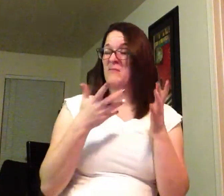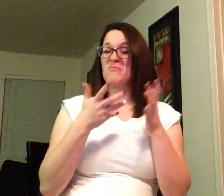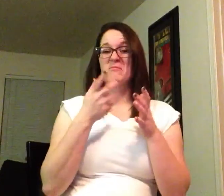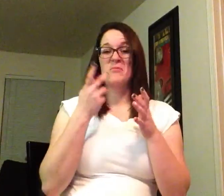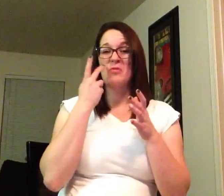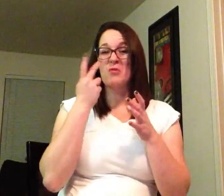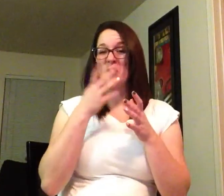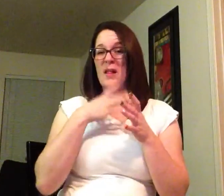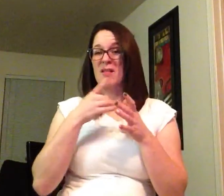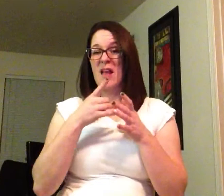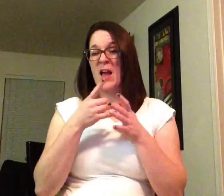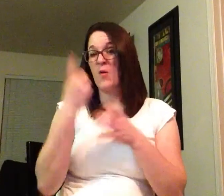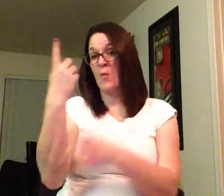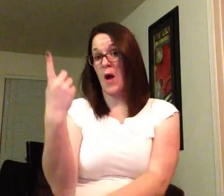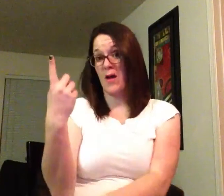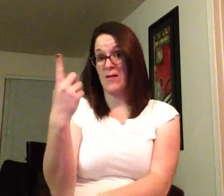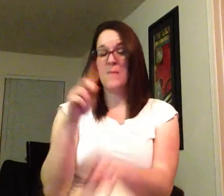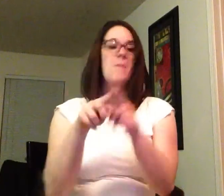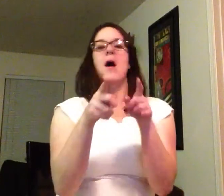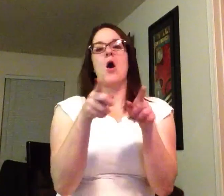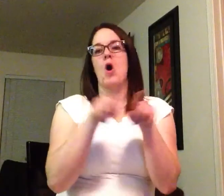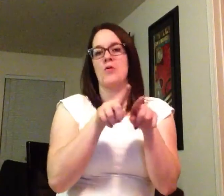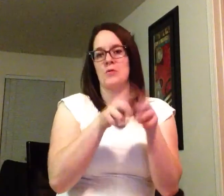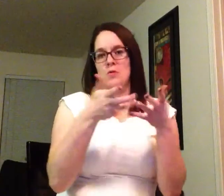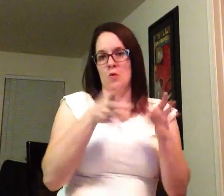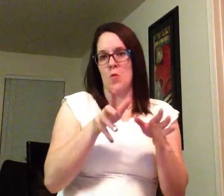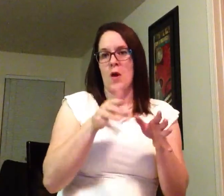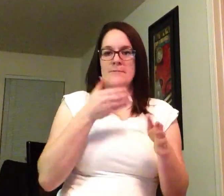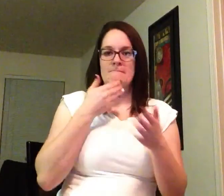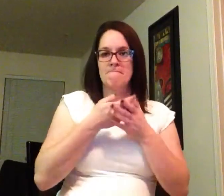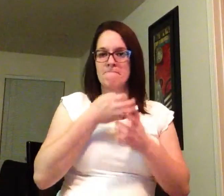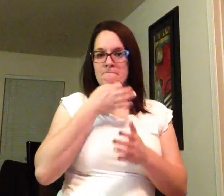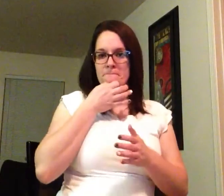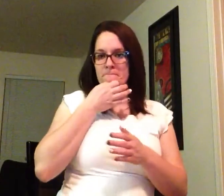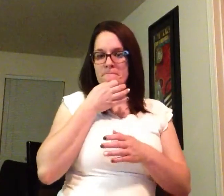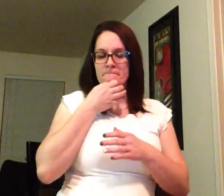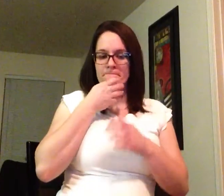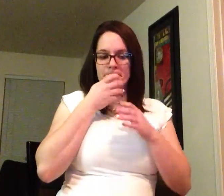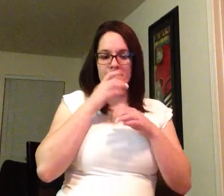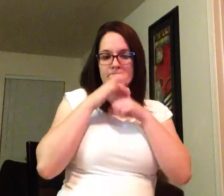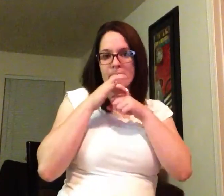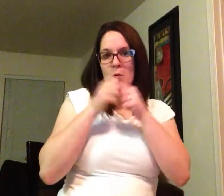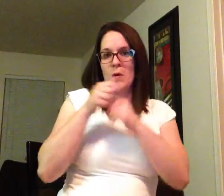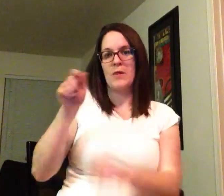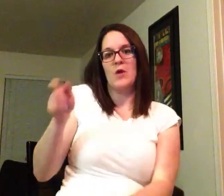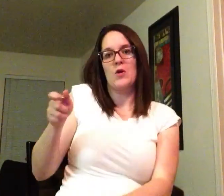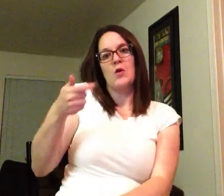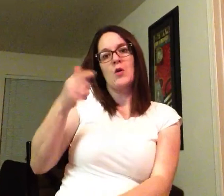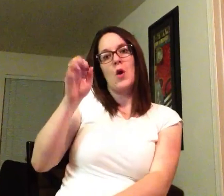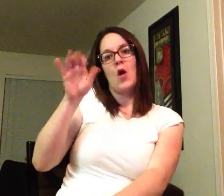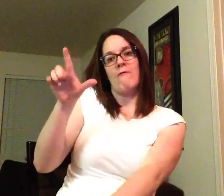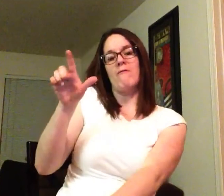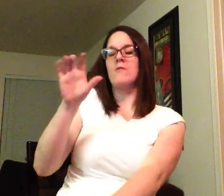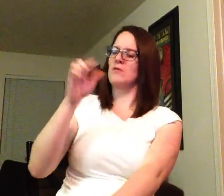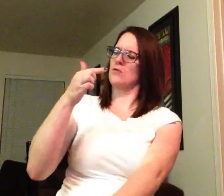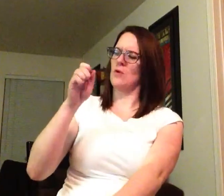was an avid golfer. So that basically meant there were 35 men for me that I could possibly date in the